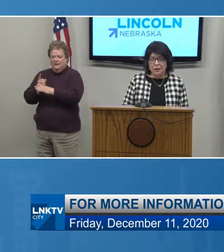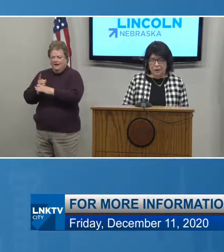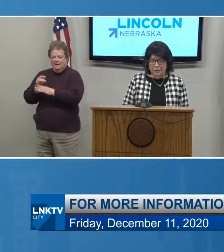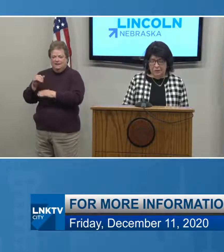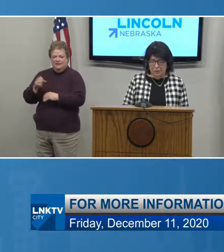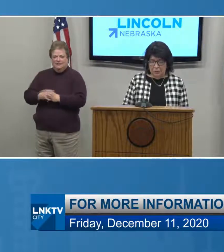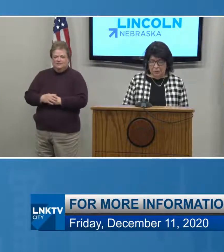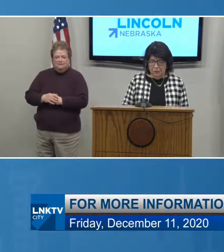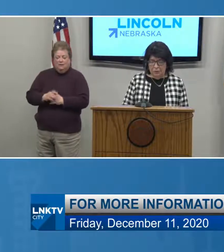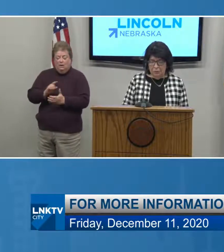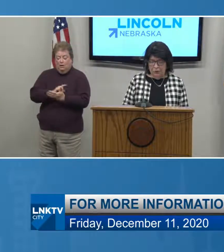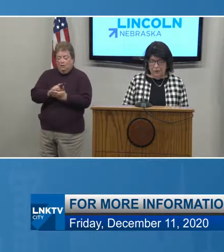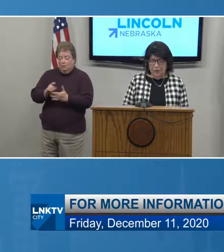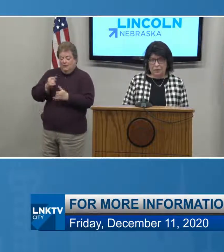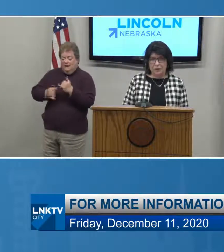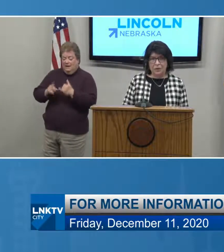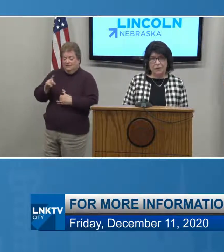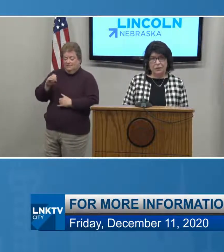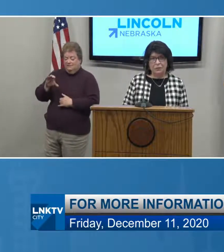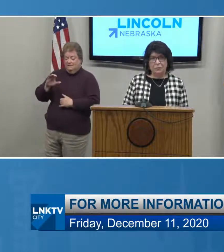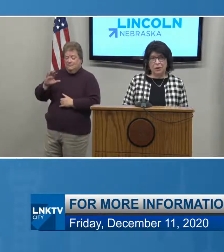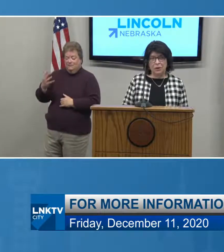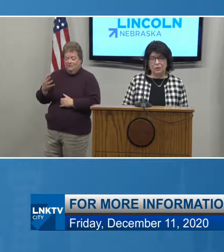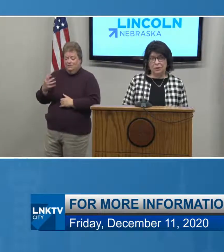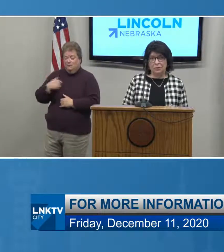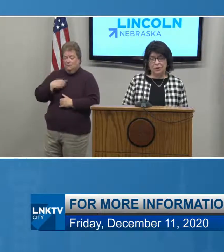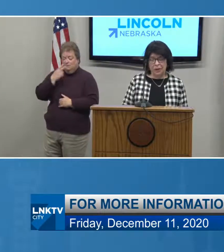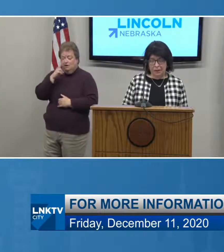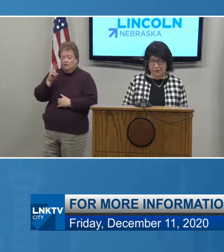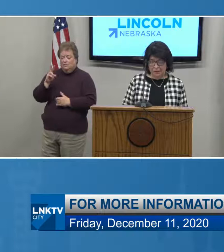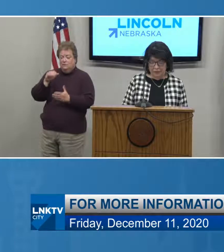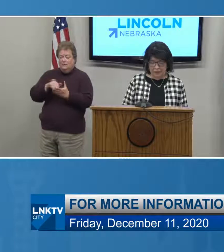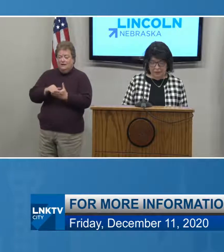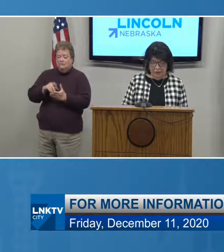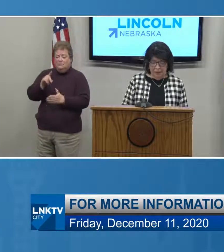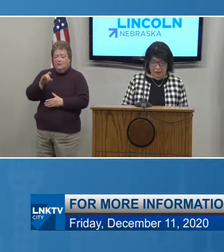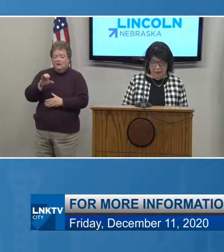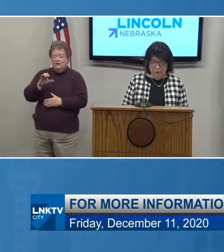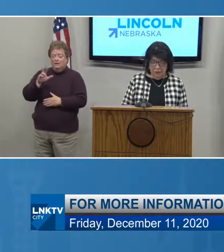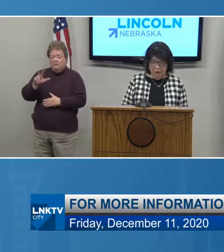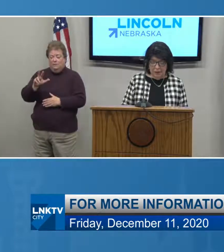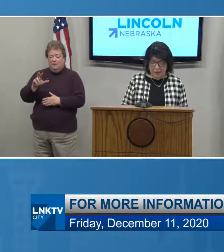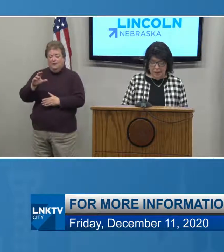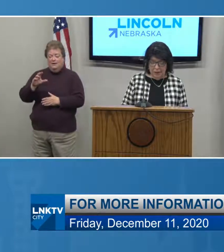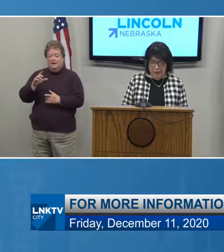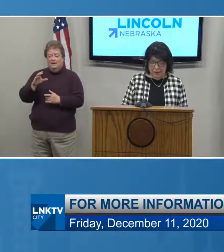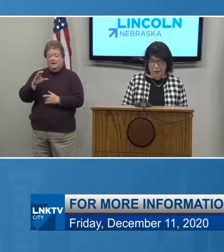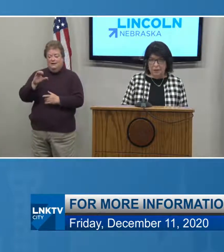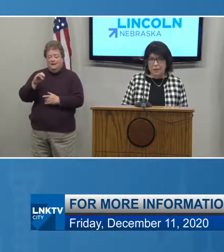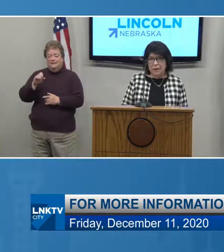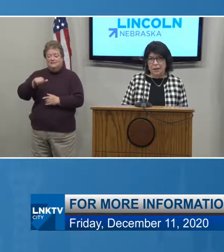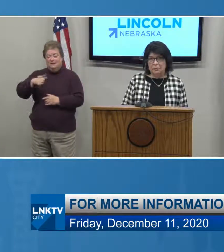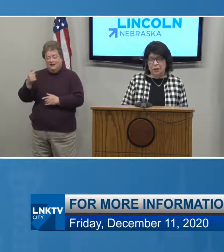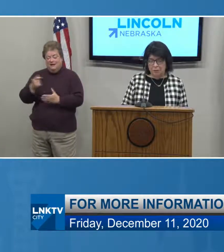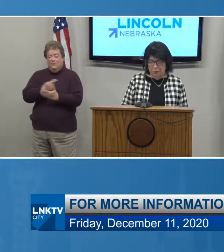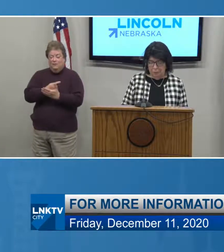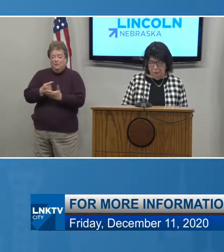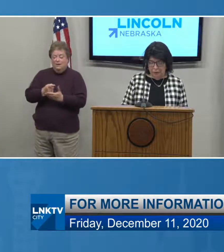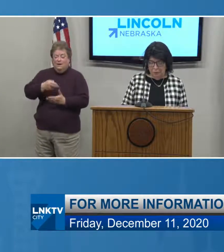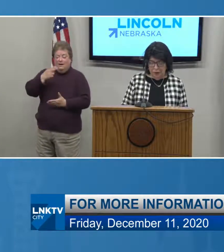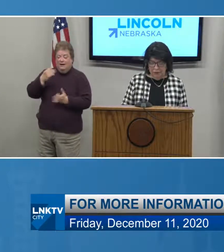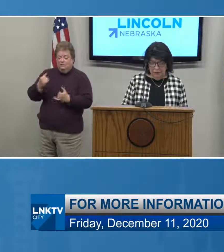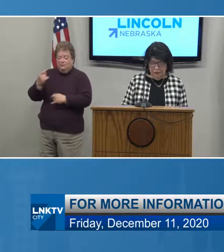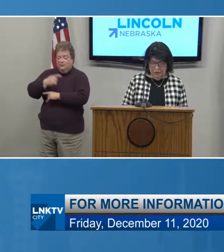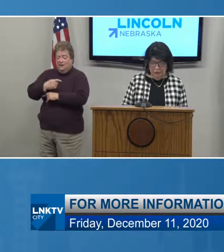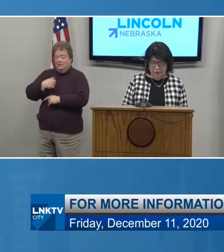week ending December 5th, we saw 2,103 cases, another weekly high. Today, we are